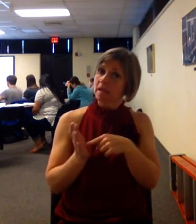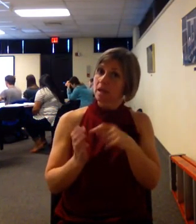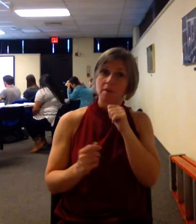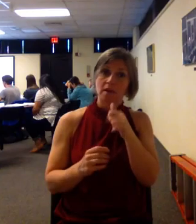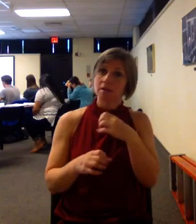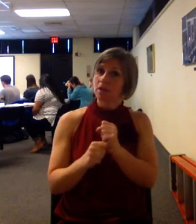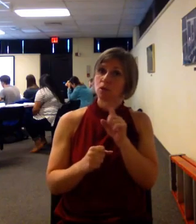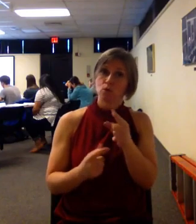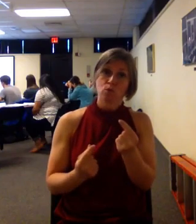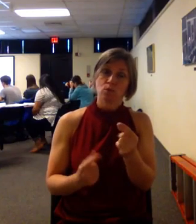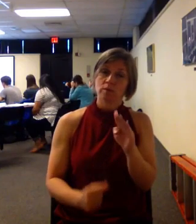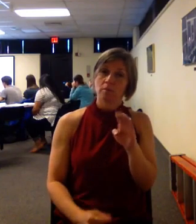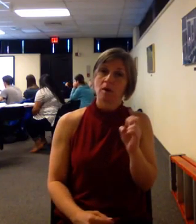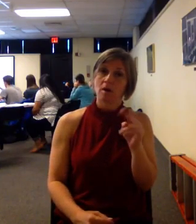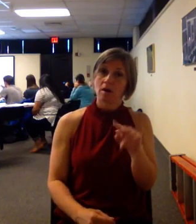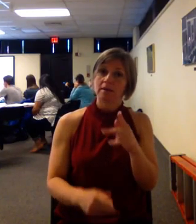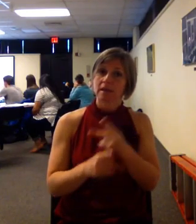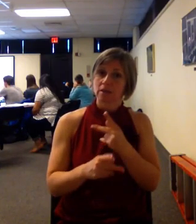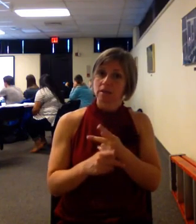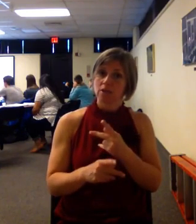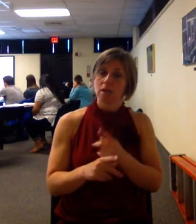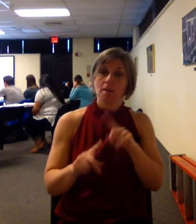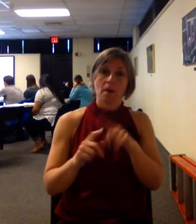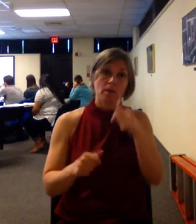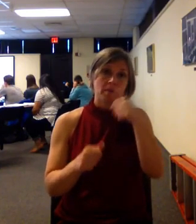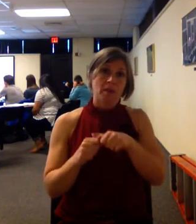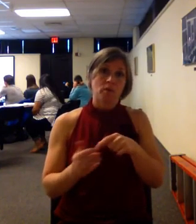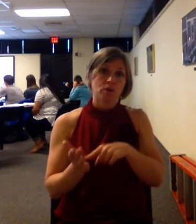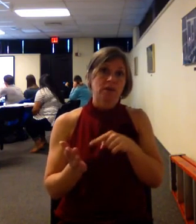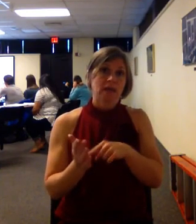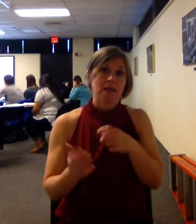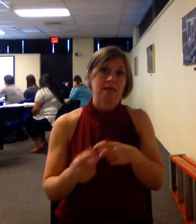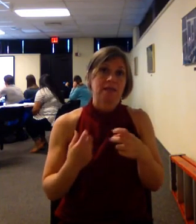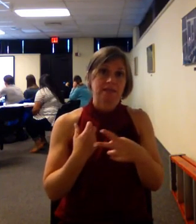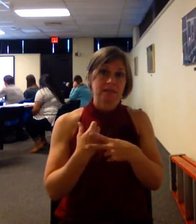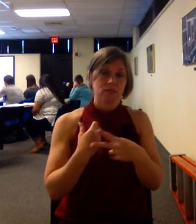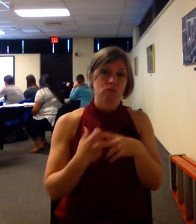But then remember, your debt saves you tax.